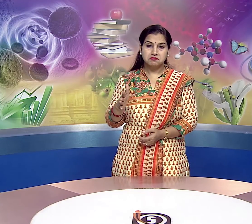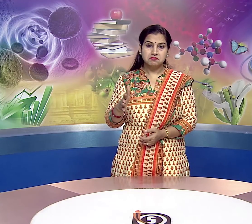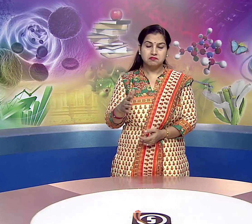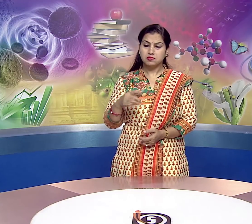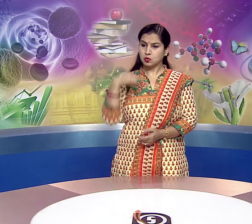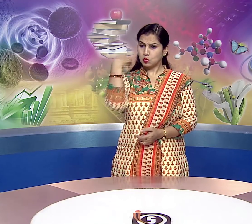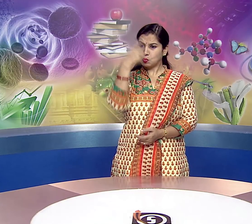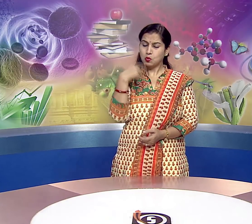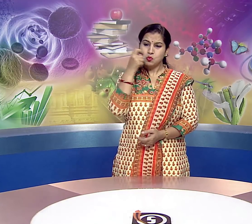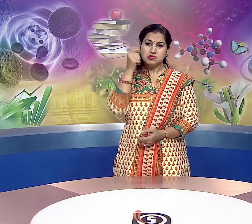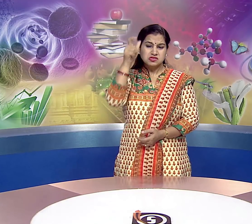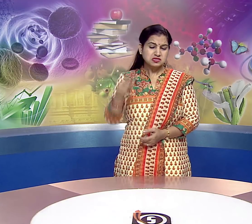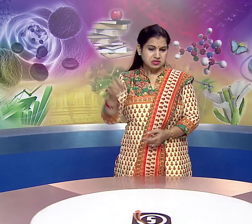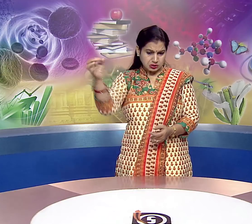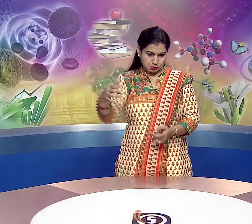who this stranger was.